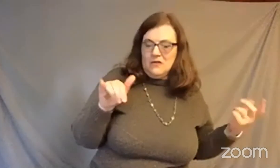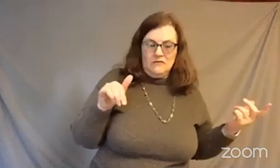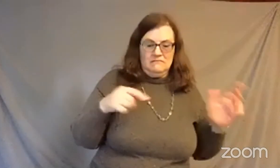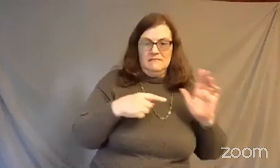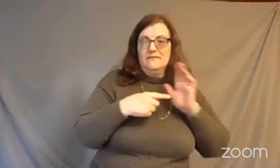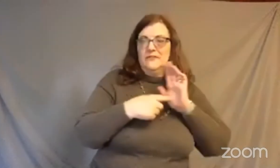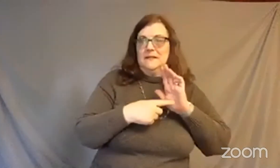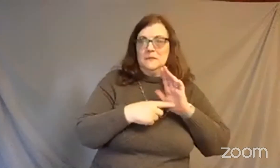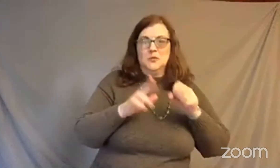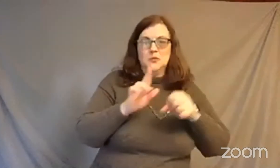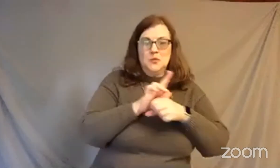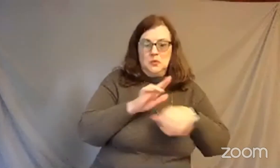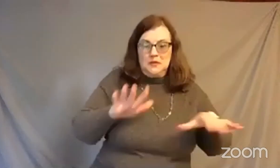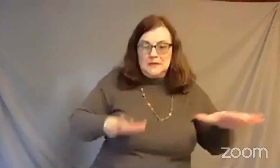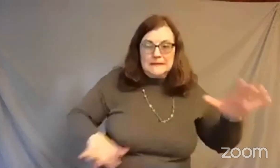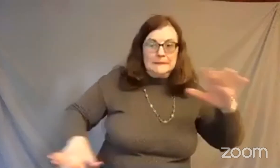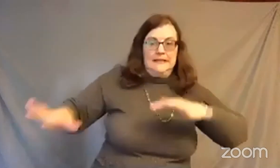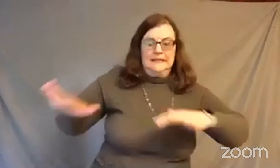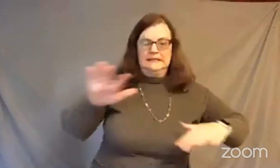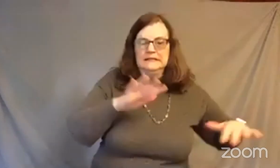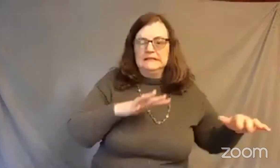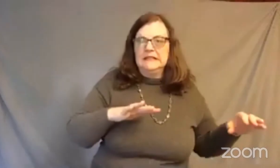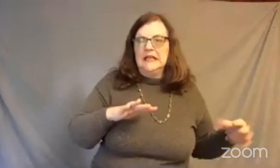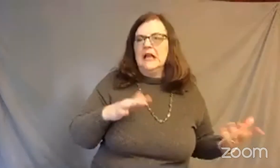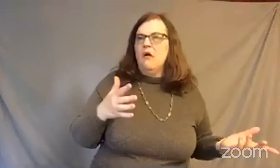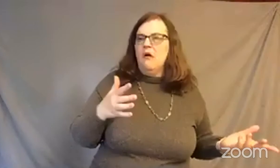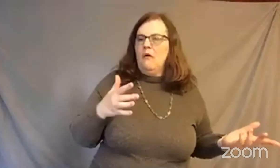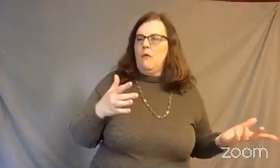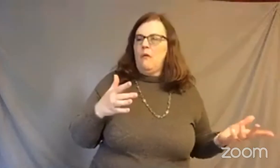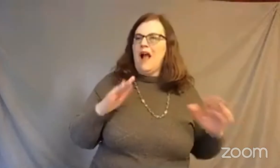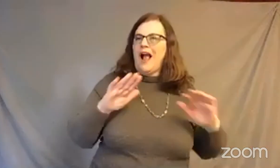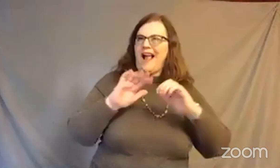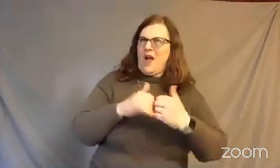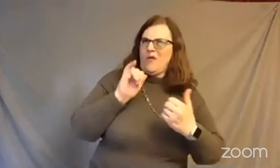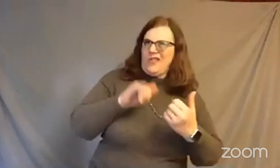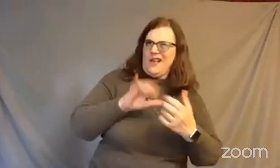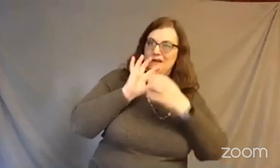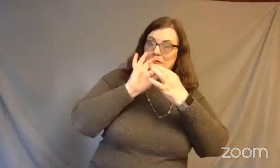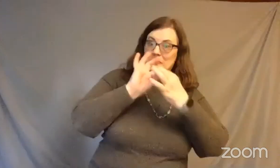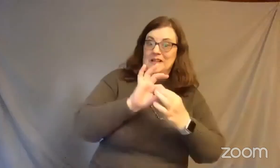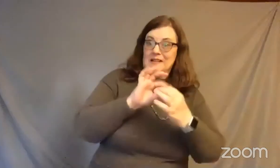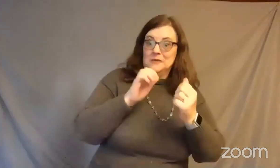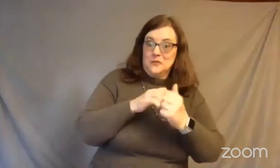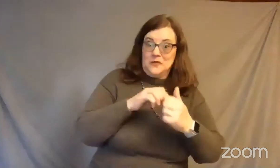sign language has some properties that are based on the modality, the use of space,